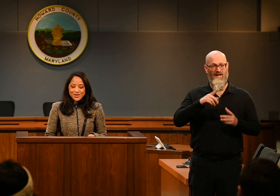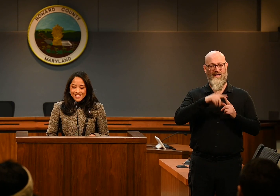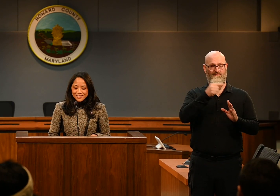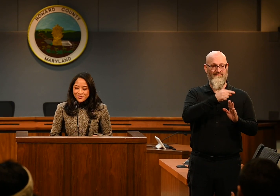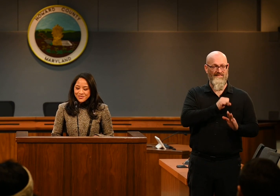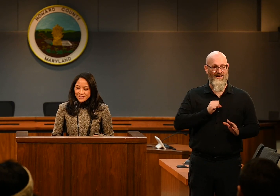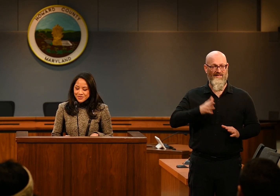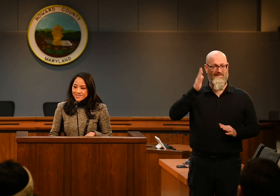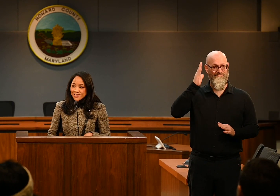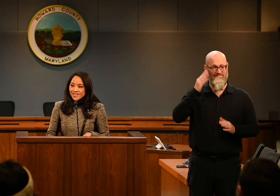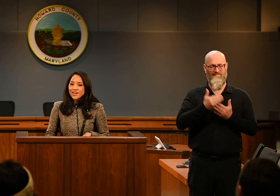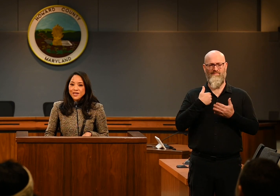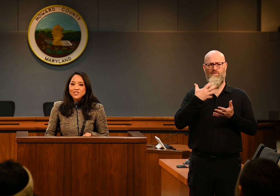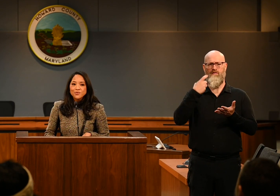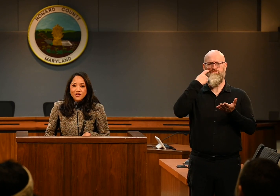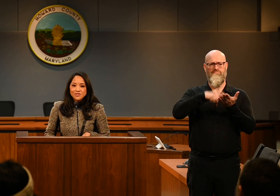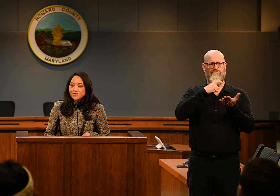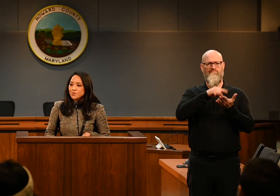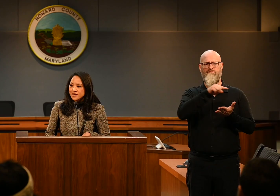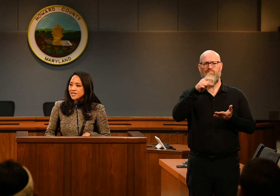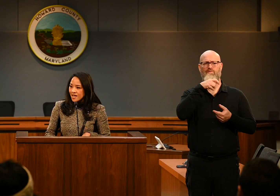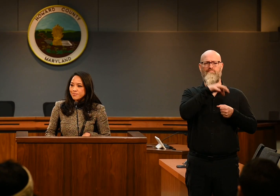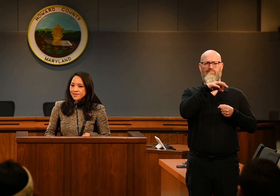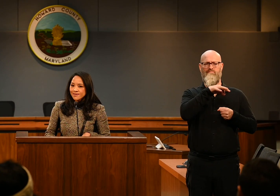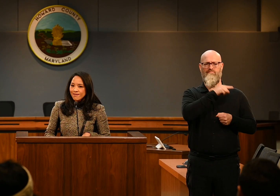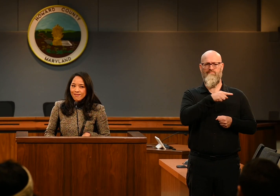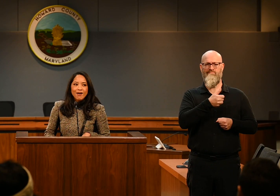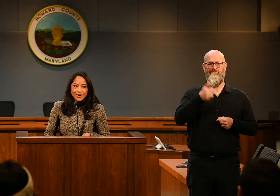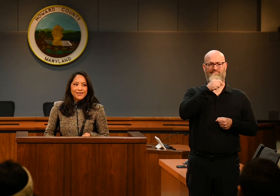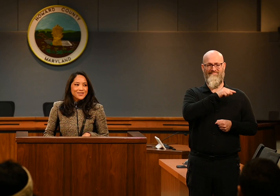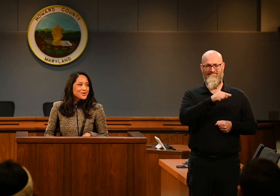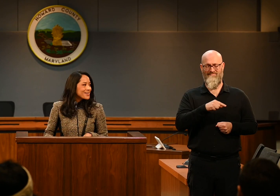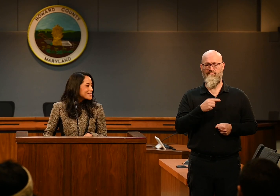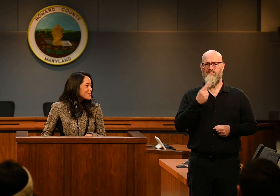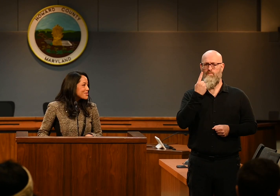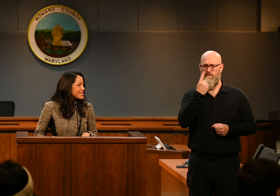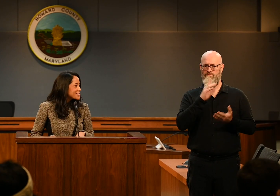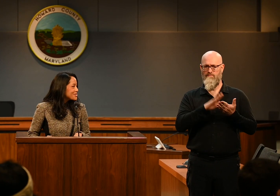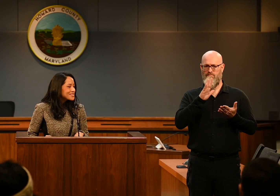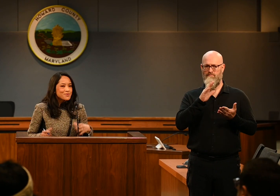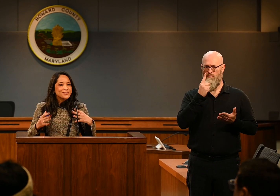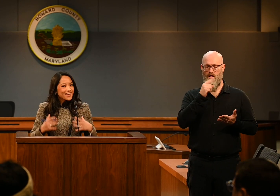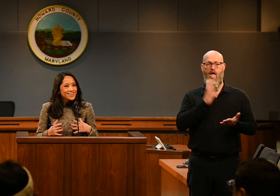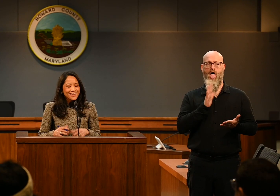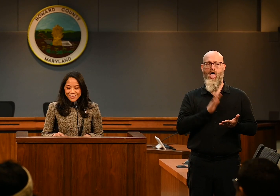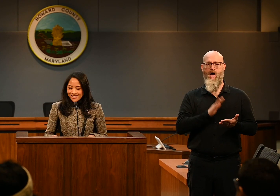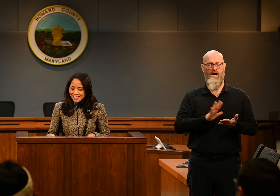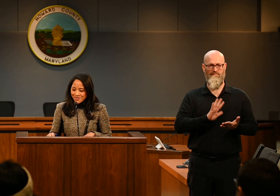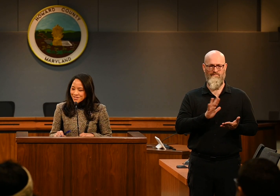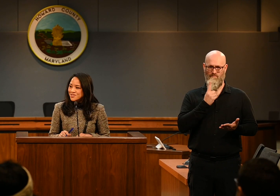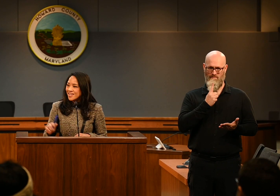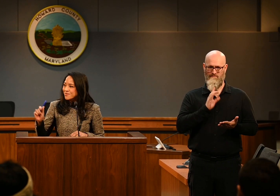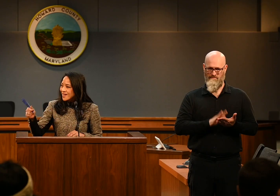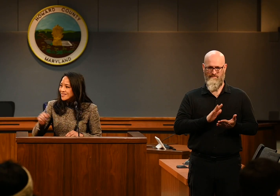recognize our elected officials. Now, can you all do the one clap? Yes. Okay. So what we're going to do is I will say the